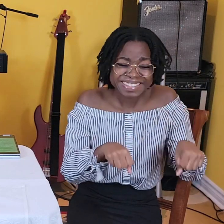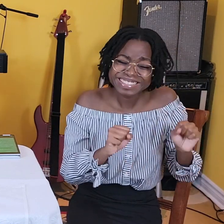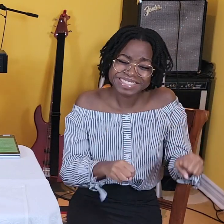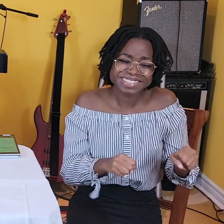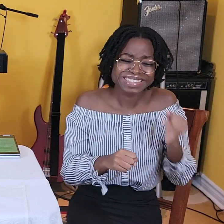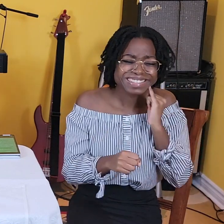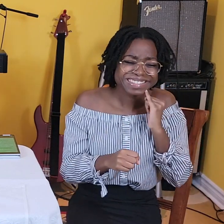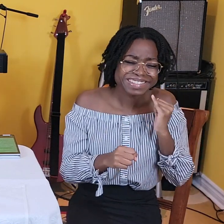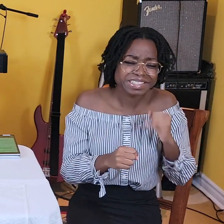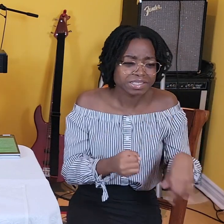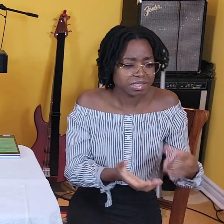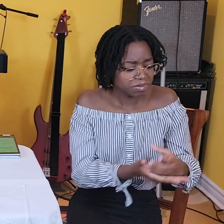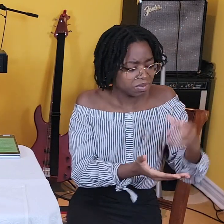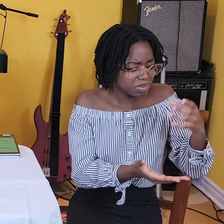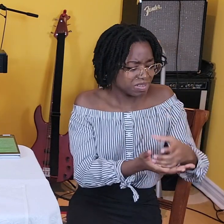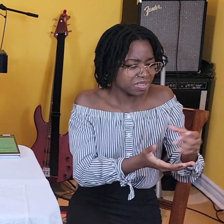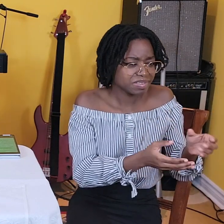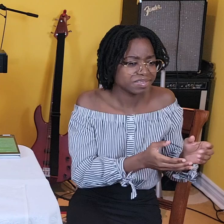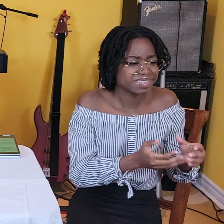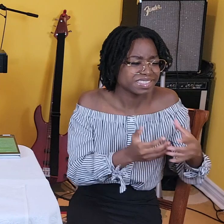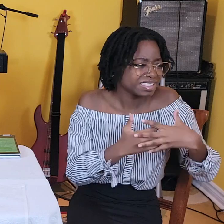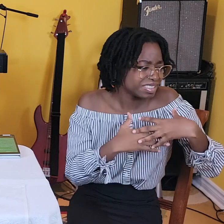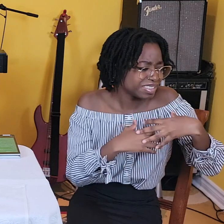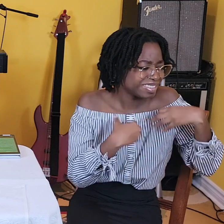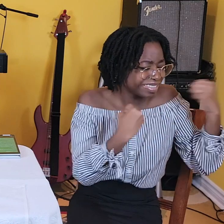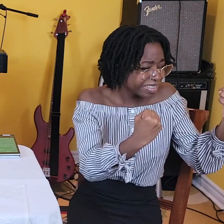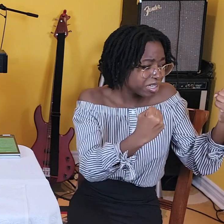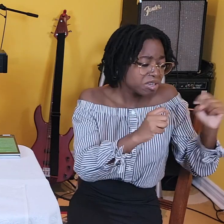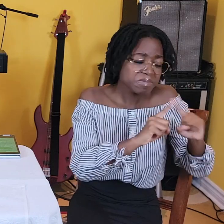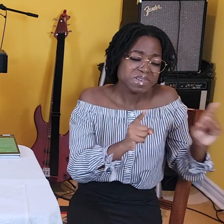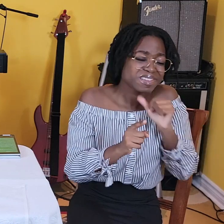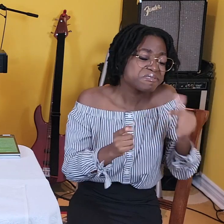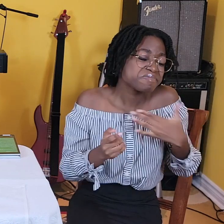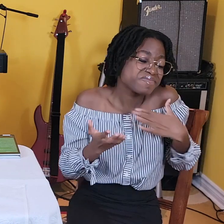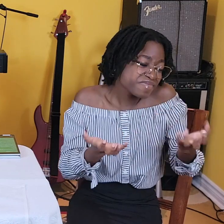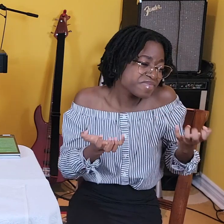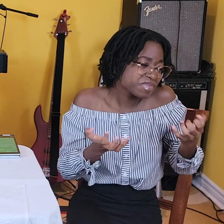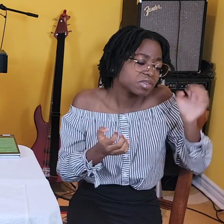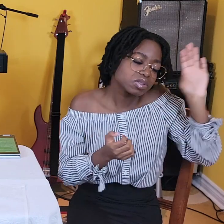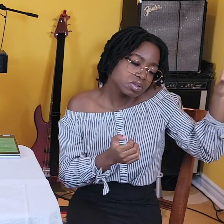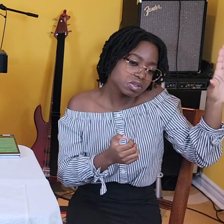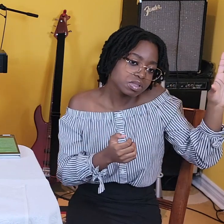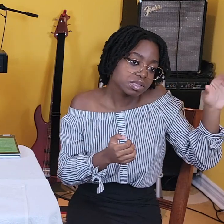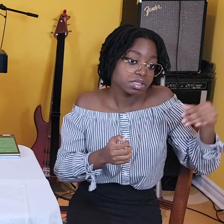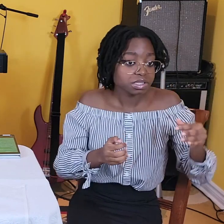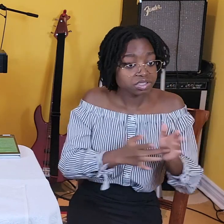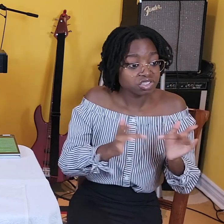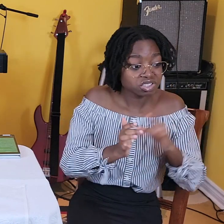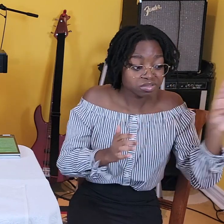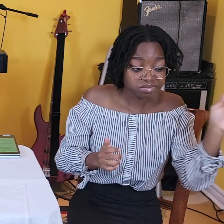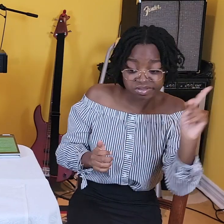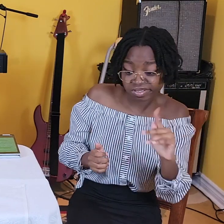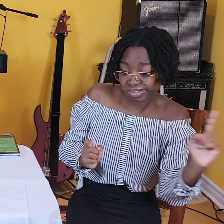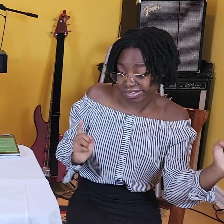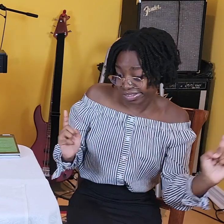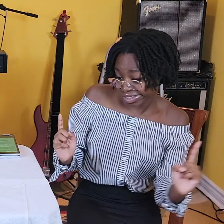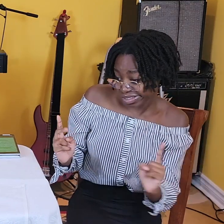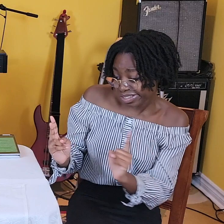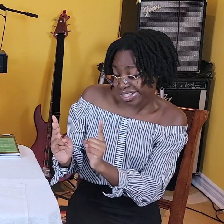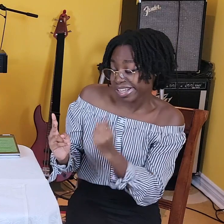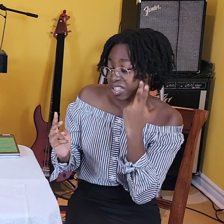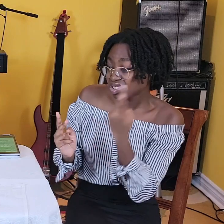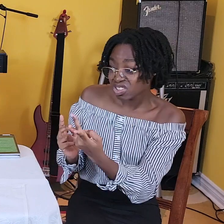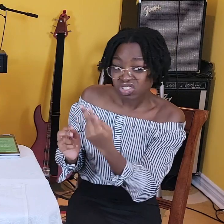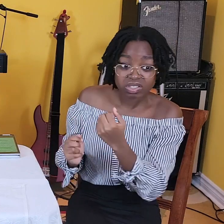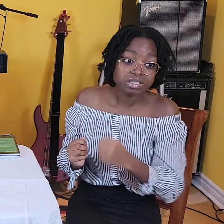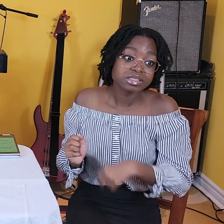will." Then he came to the disciples and found them sleeping, and said to Peter, "What, could you not